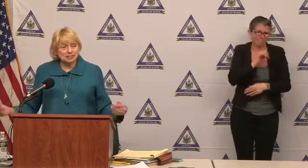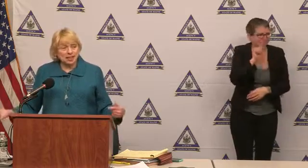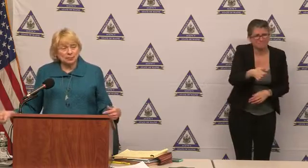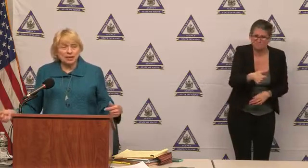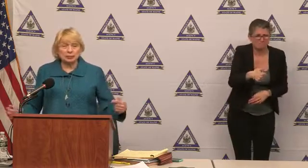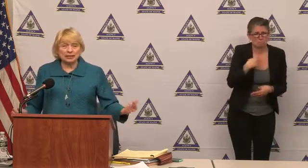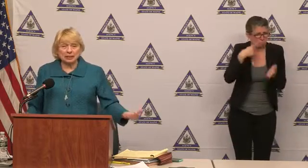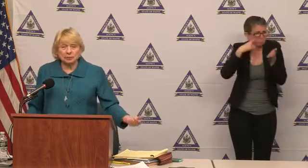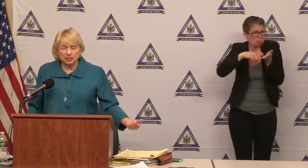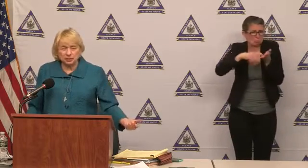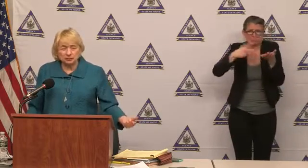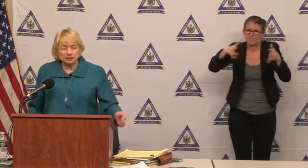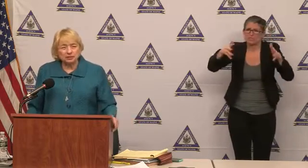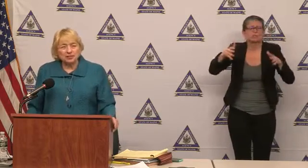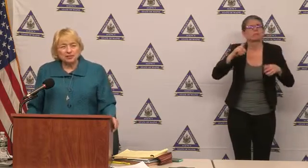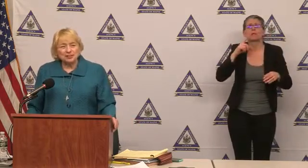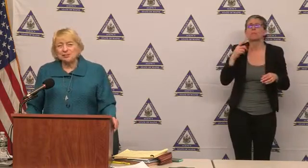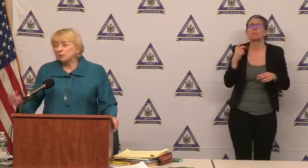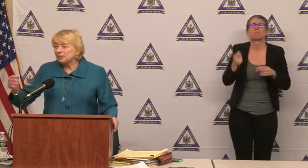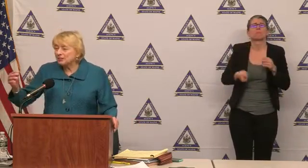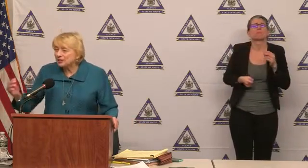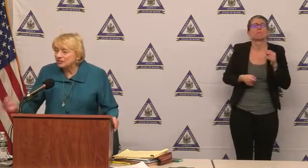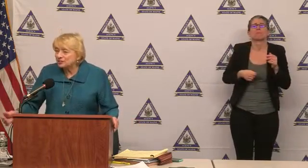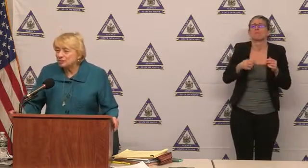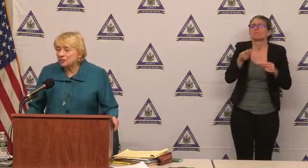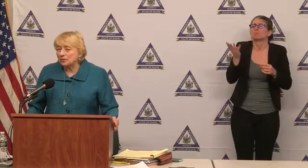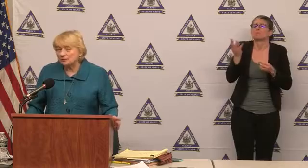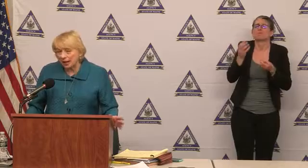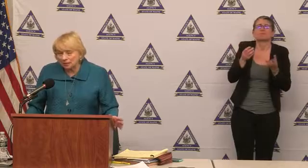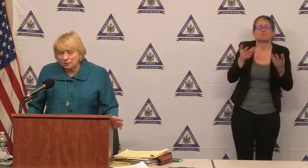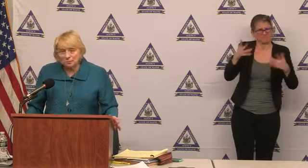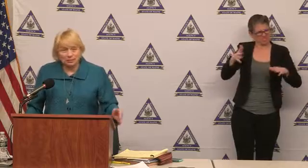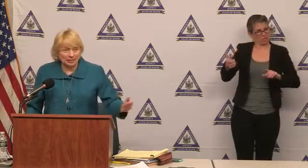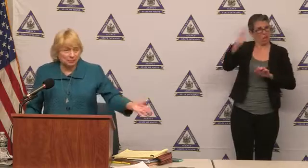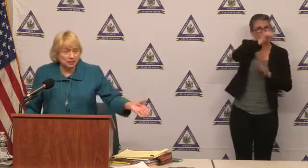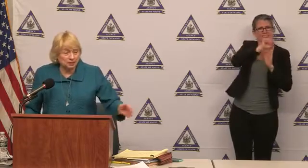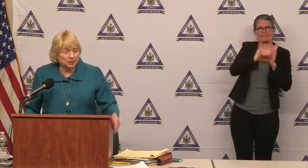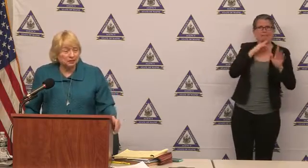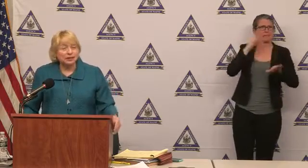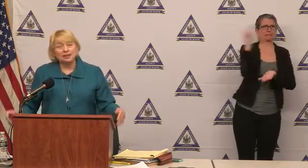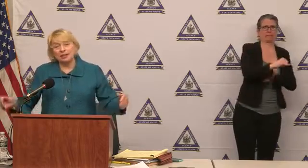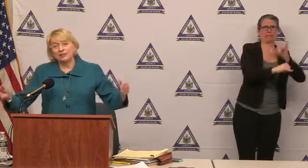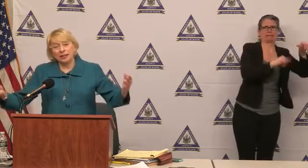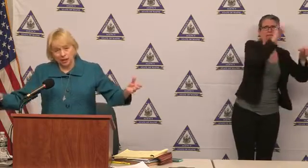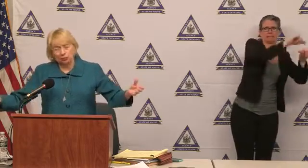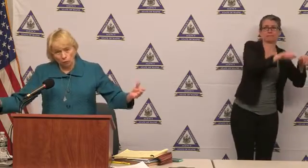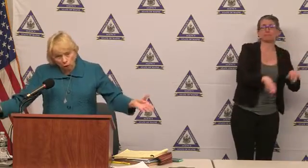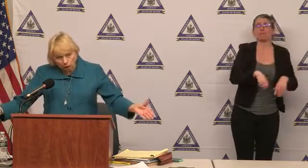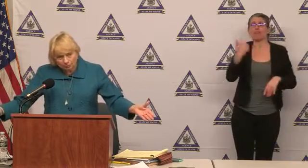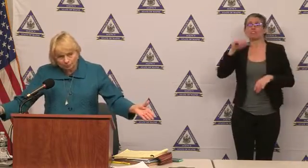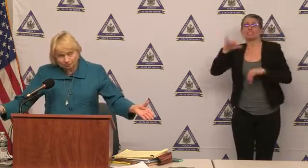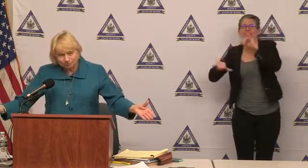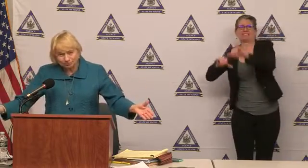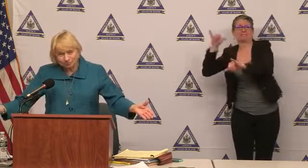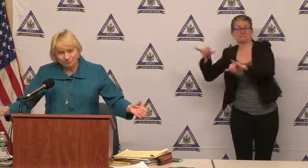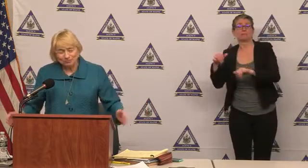can escape that by coming here, if they believe they can escape the virus by coming here, they are